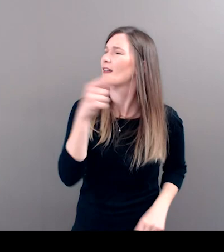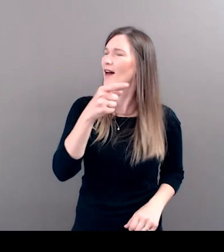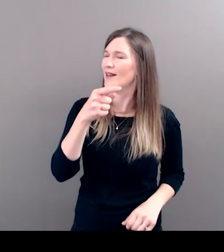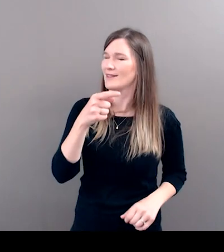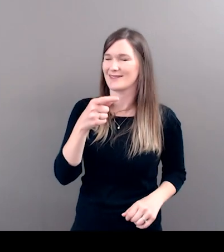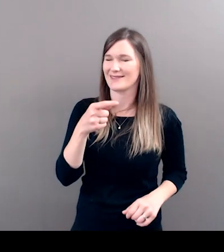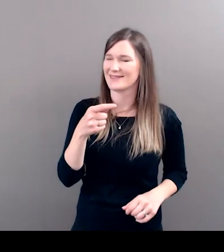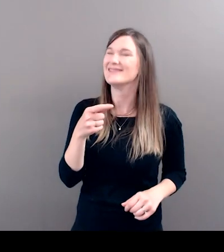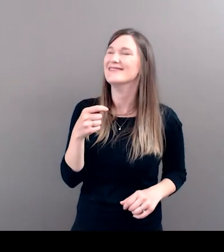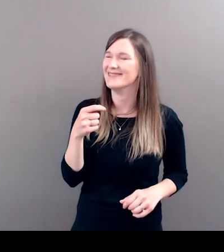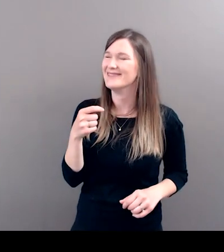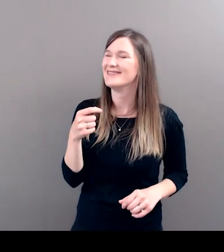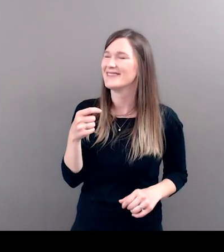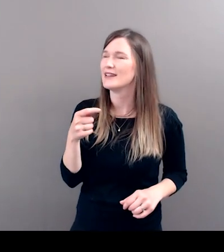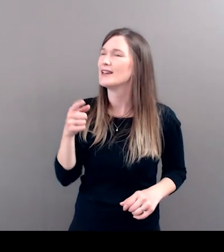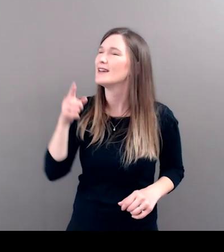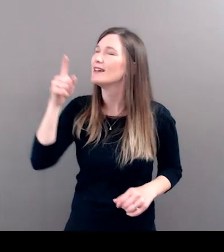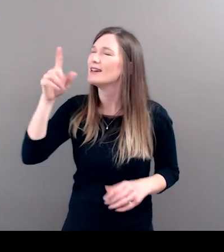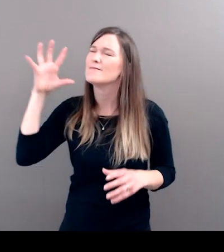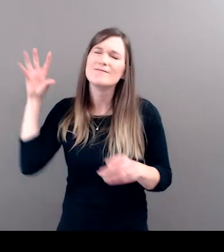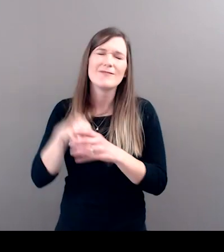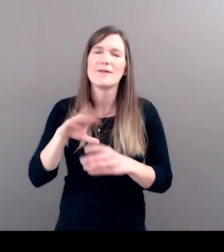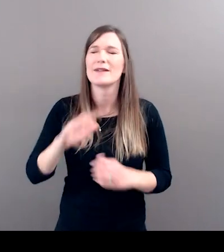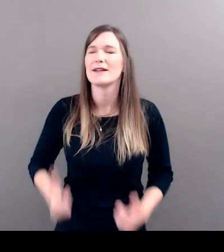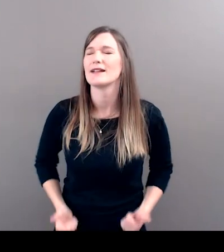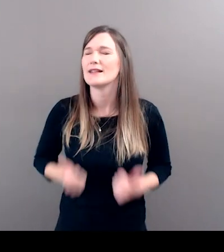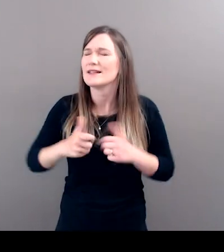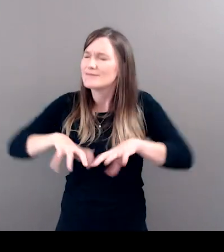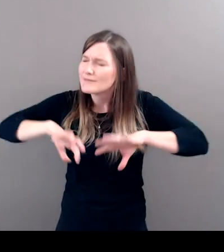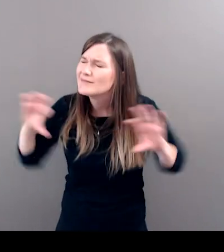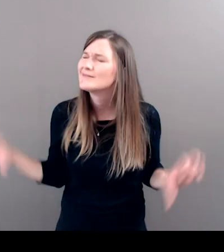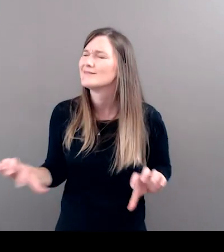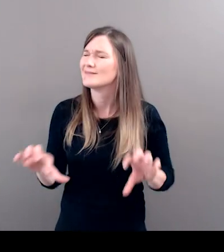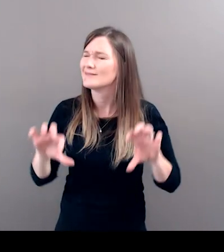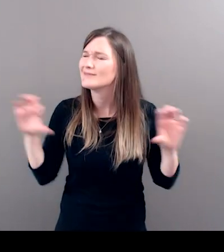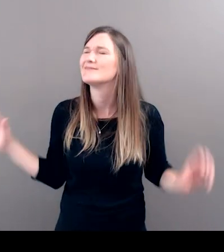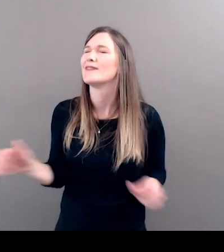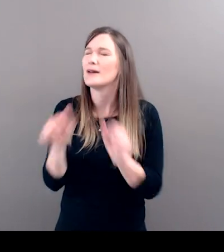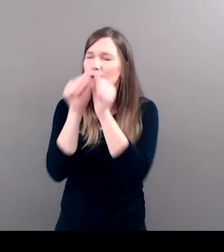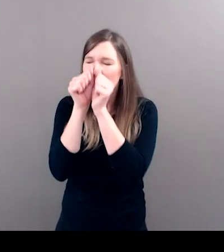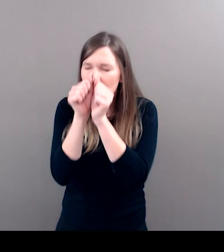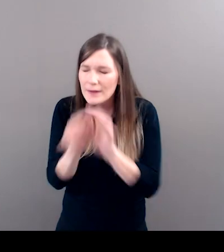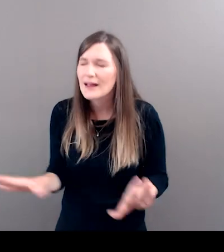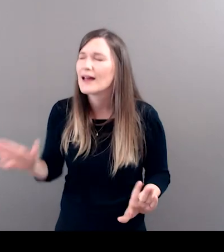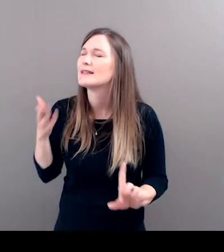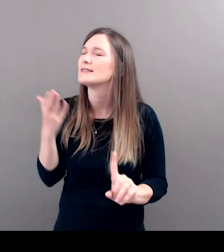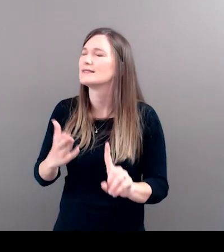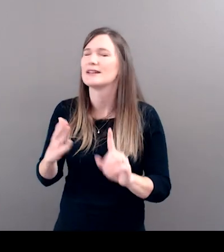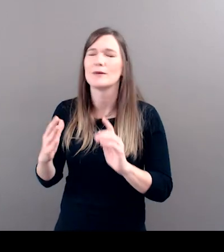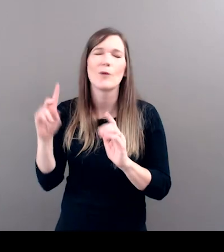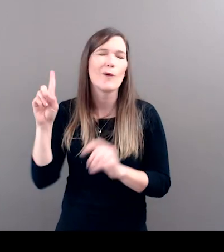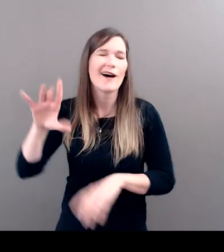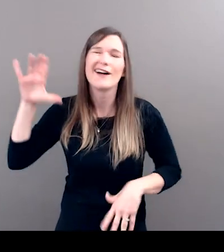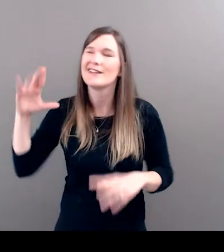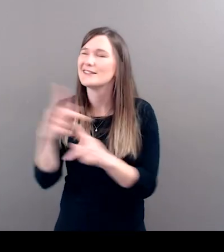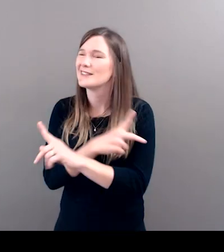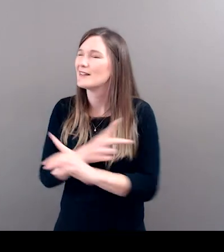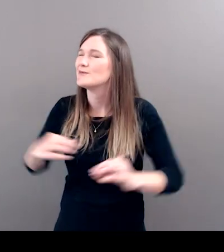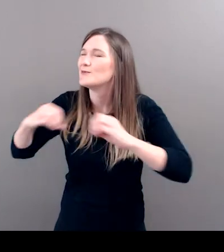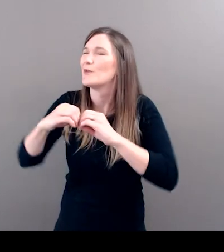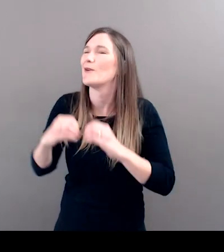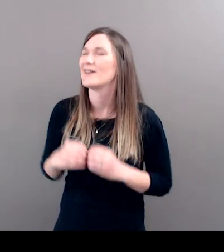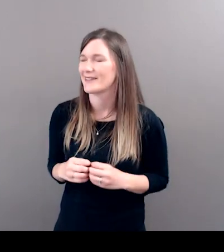Move in their life and bless them 100-fold on the back end. In Jesus' name,